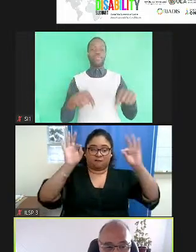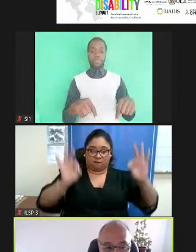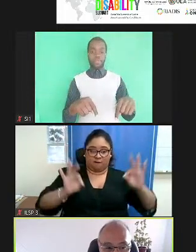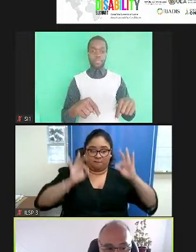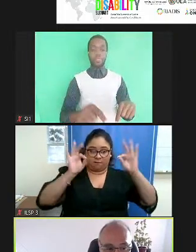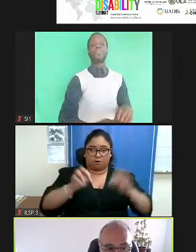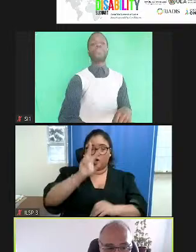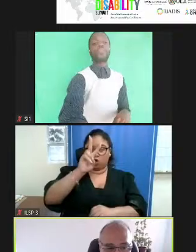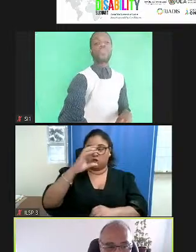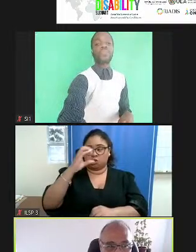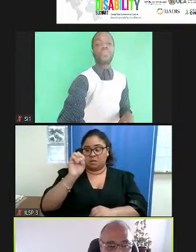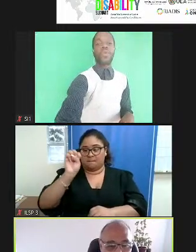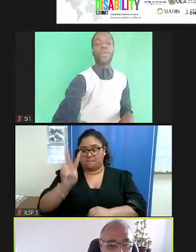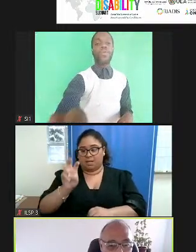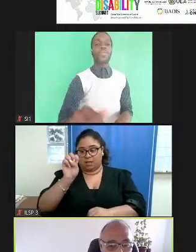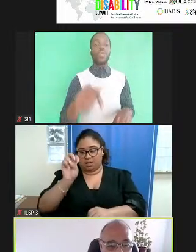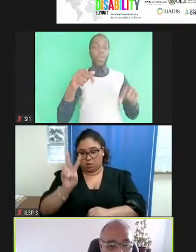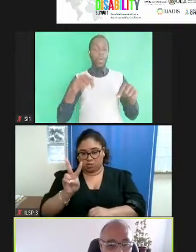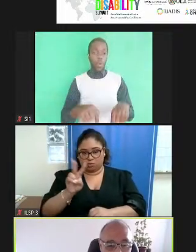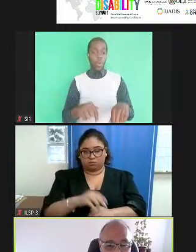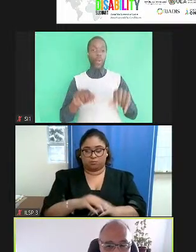today february 2022